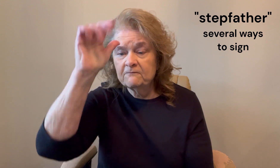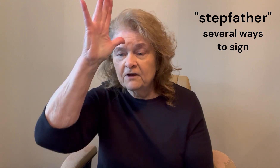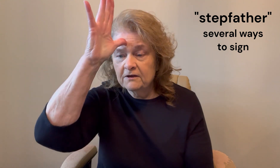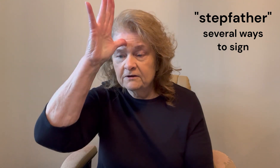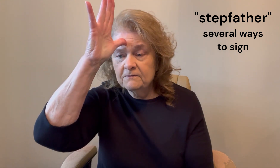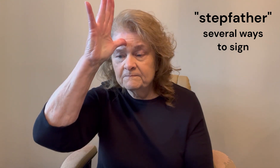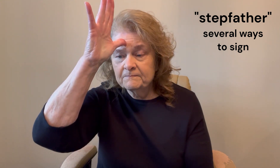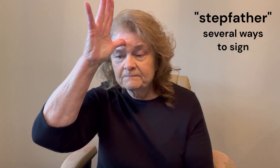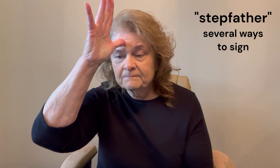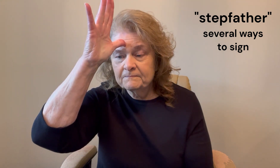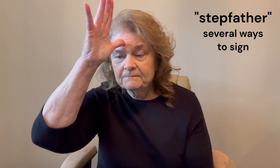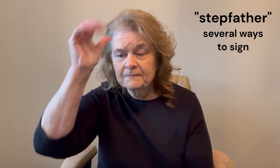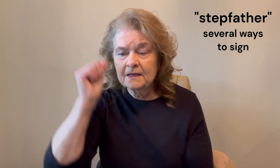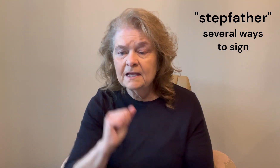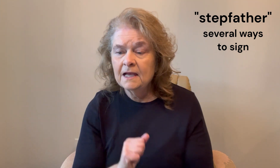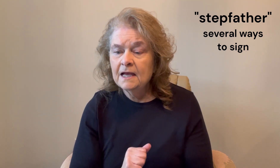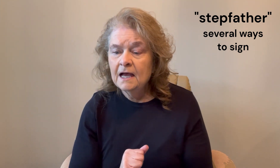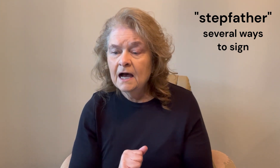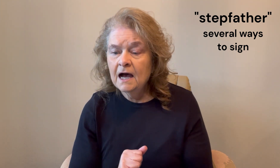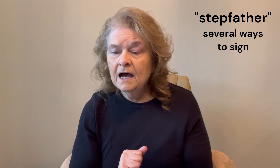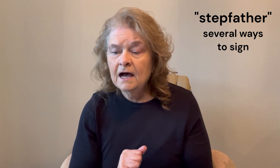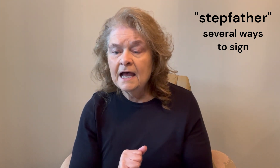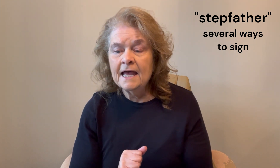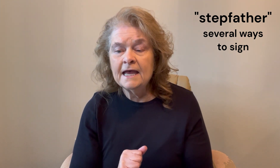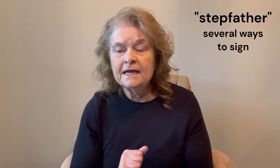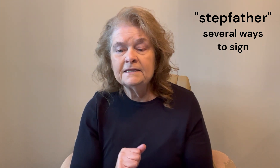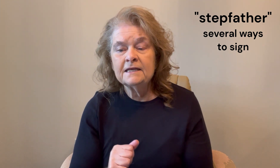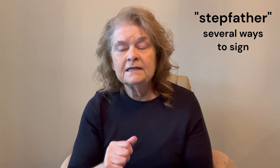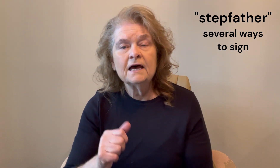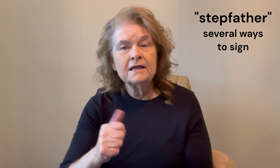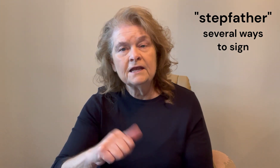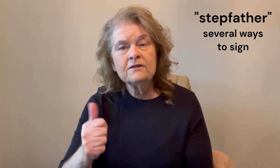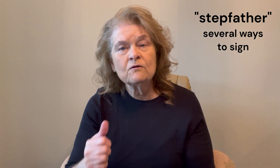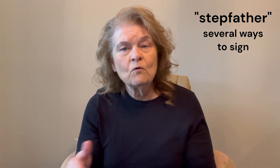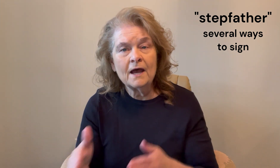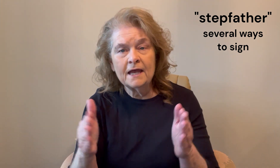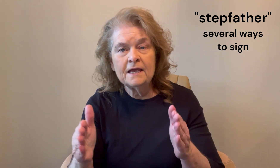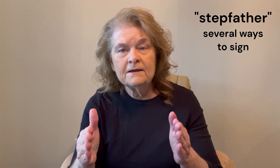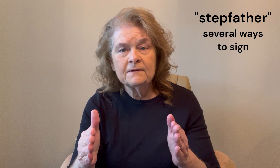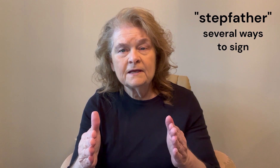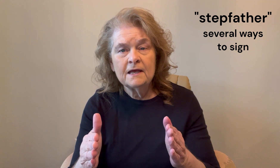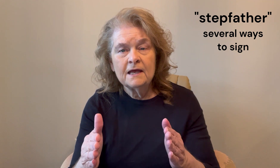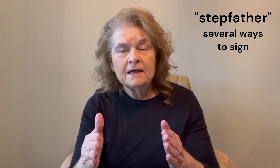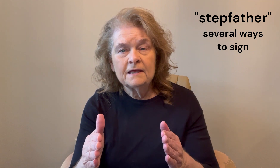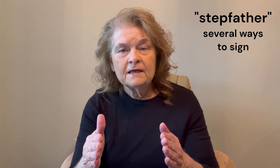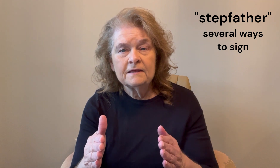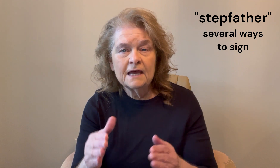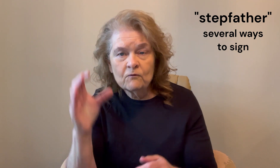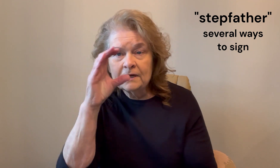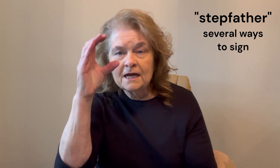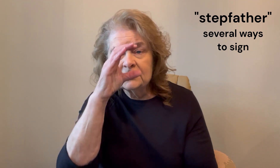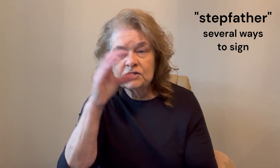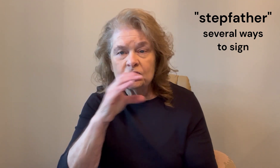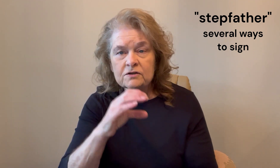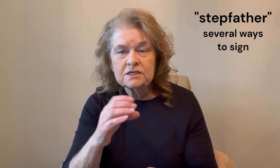stepfather. And then another way that when I searched for